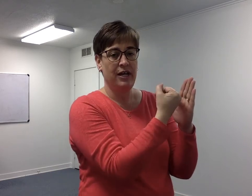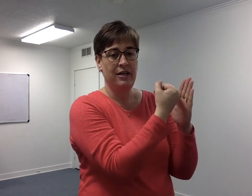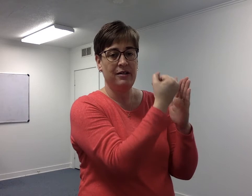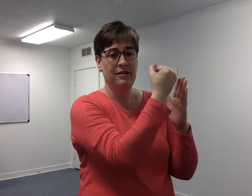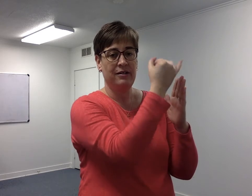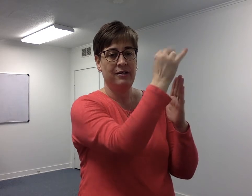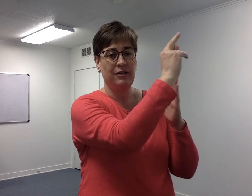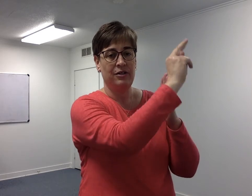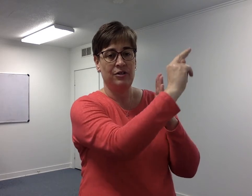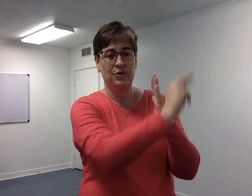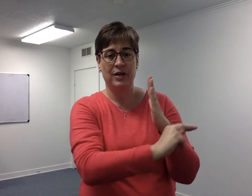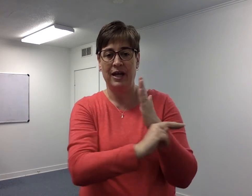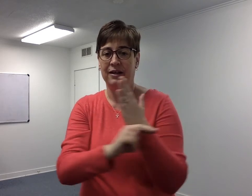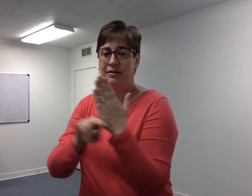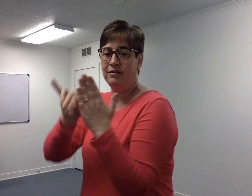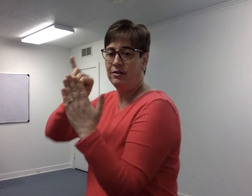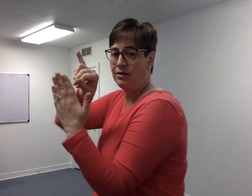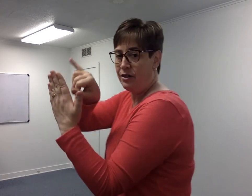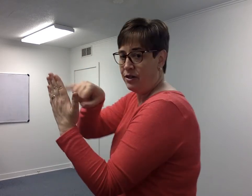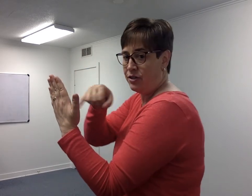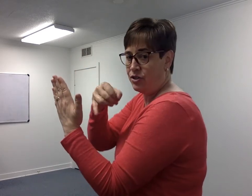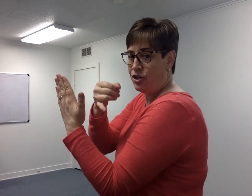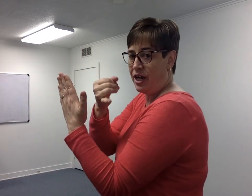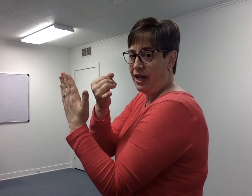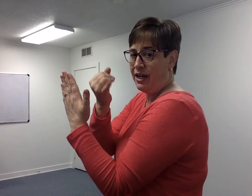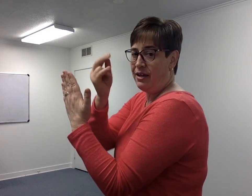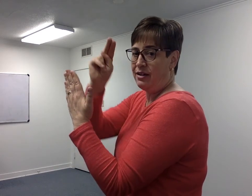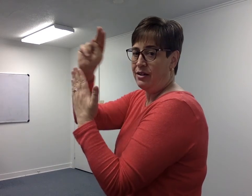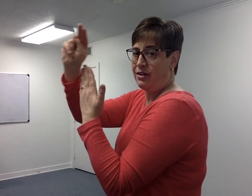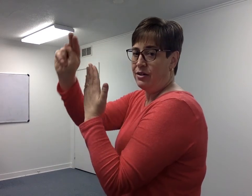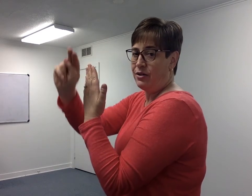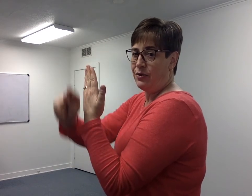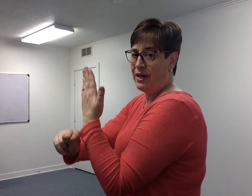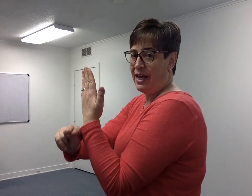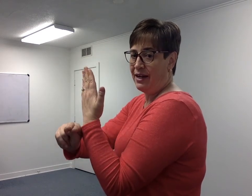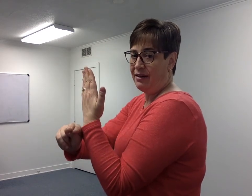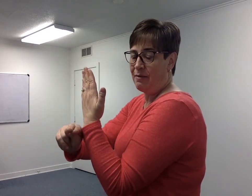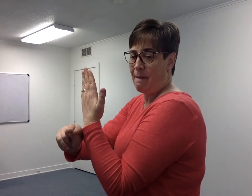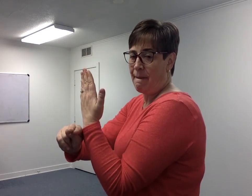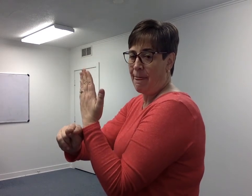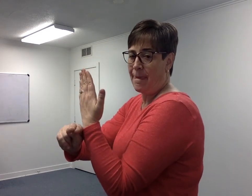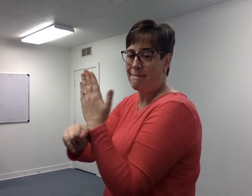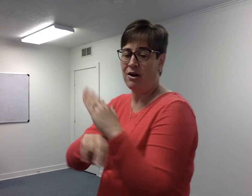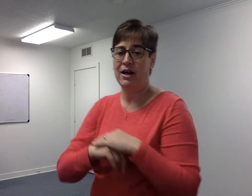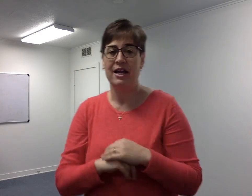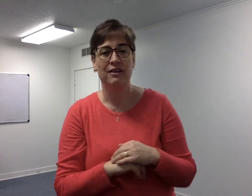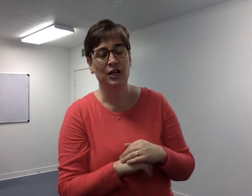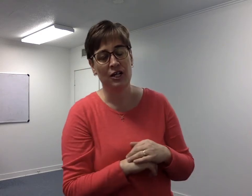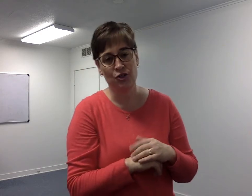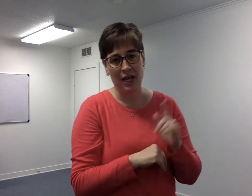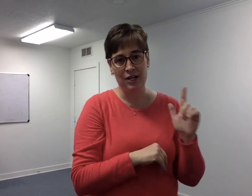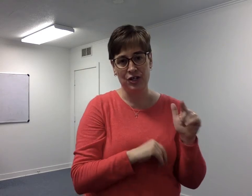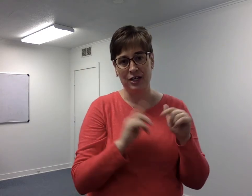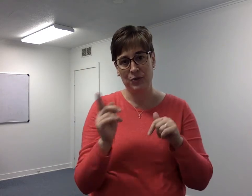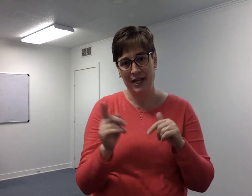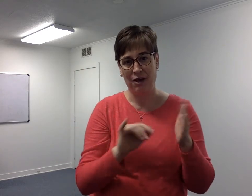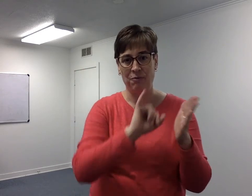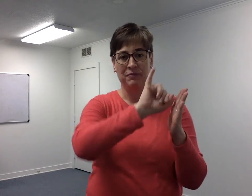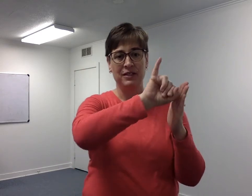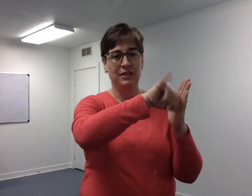J to an N. J to an N. All right, and then you got July, J to an L.